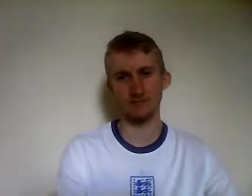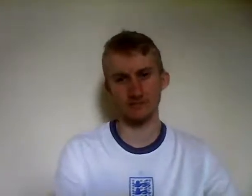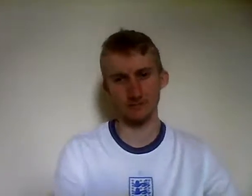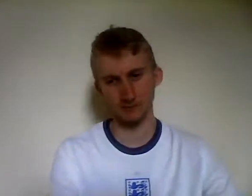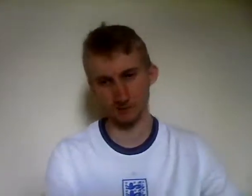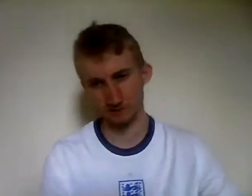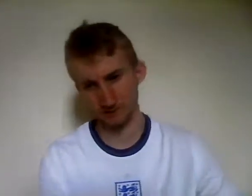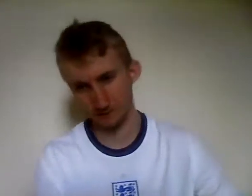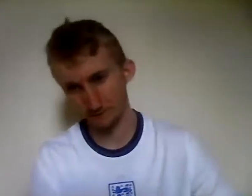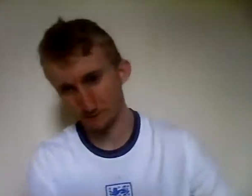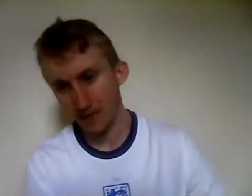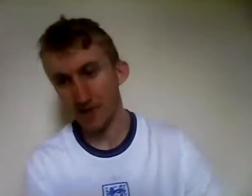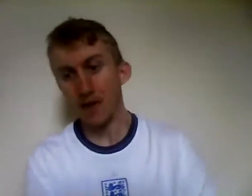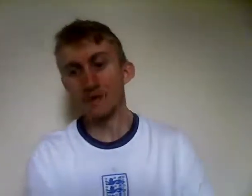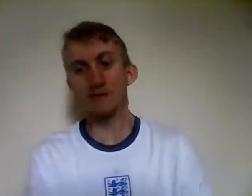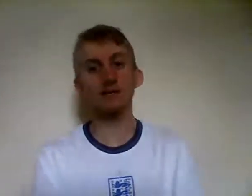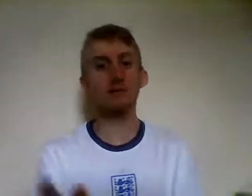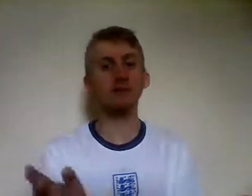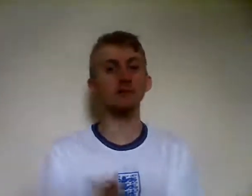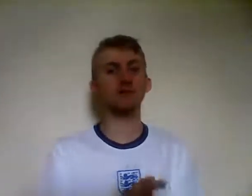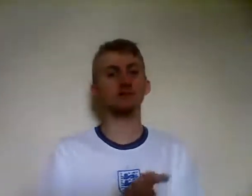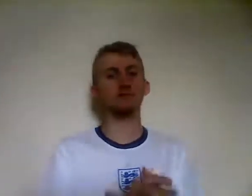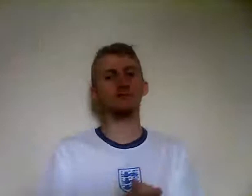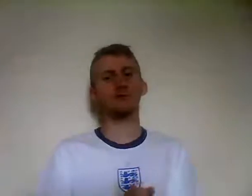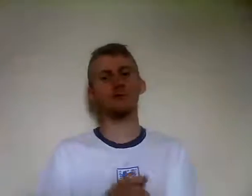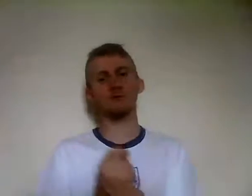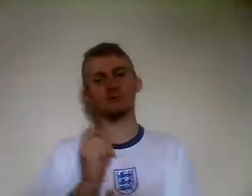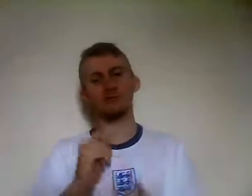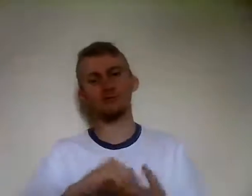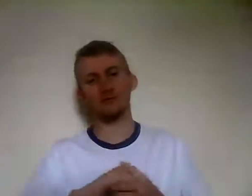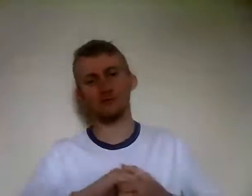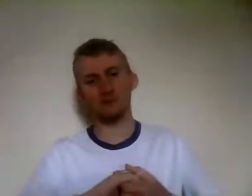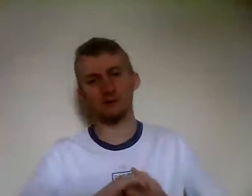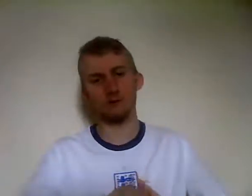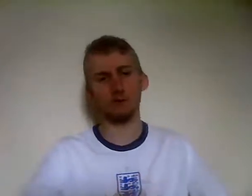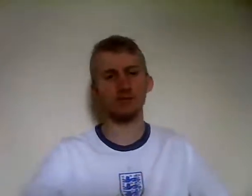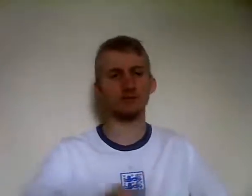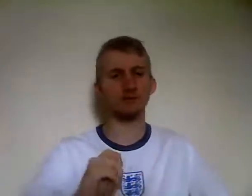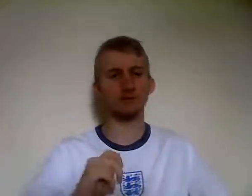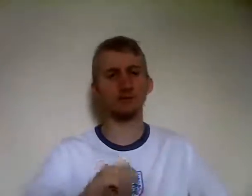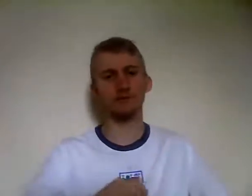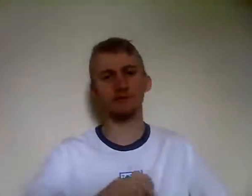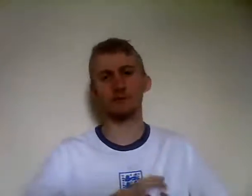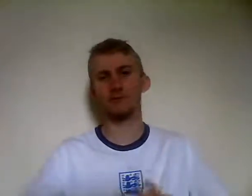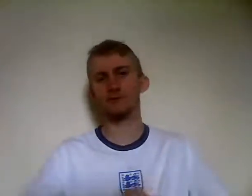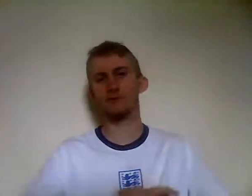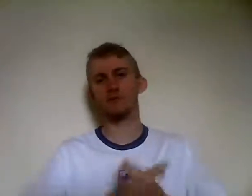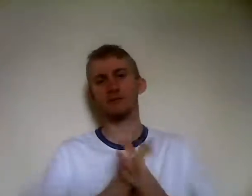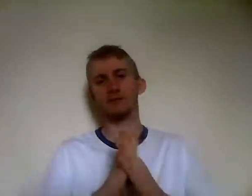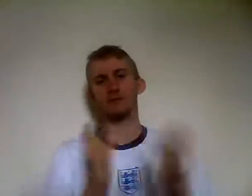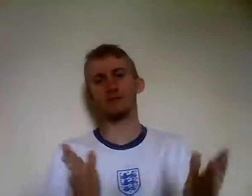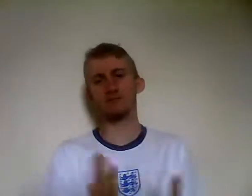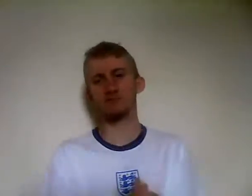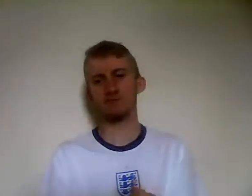championship, unsurprisingly. Thank you very much for watching this video. Please subscribe if you're new around here. That'd be hugely